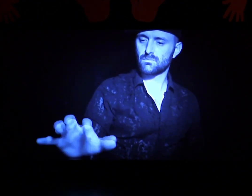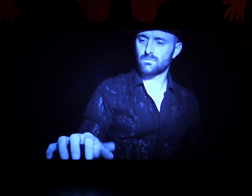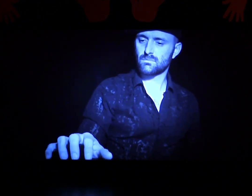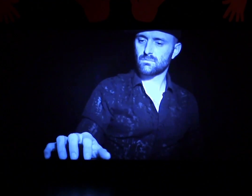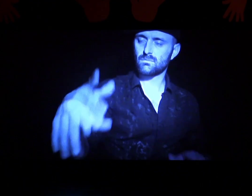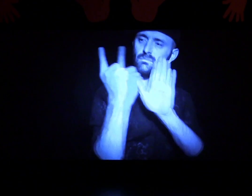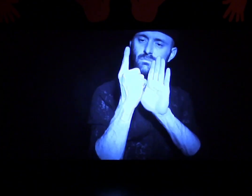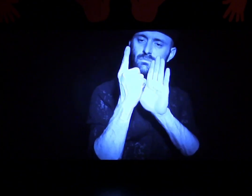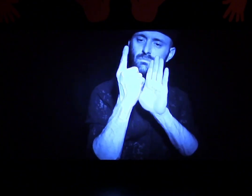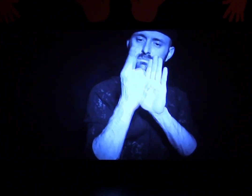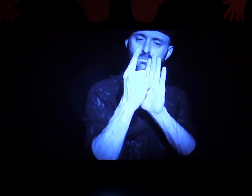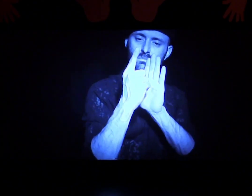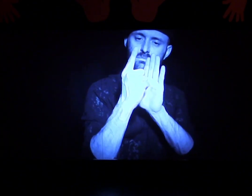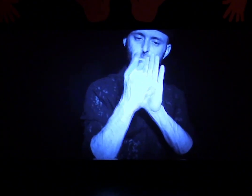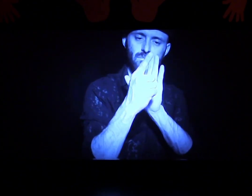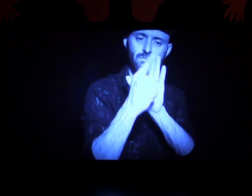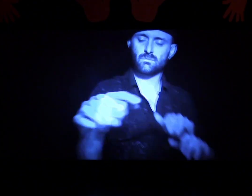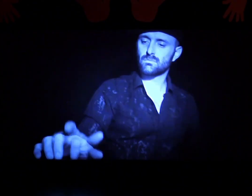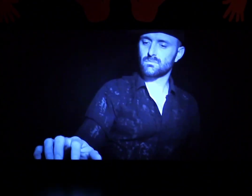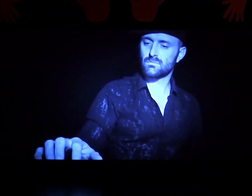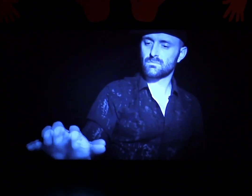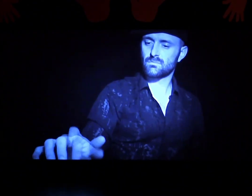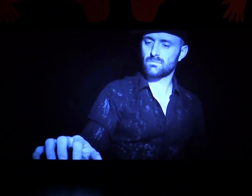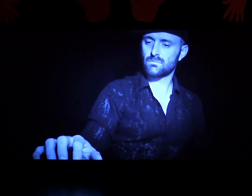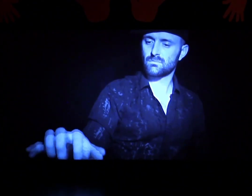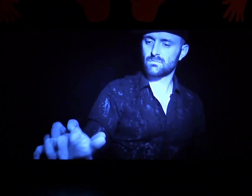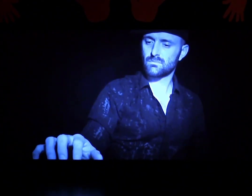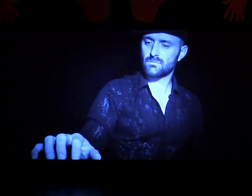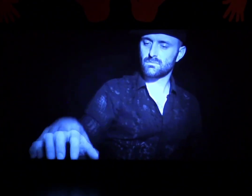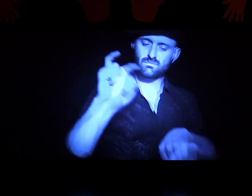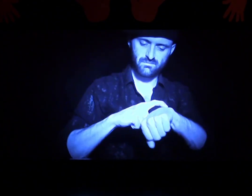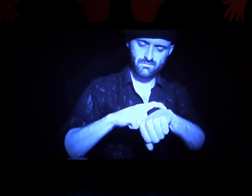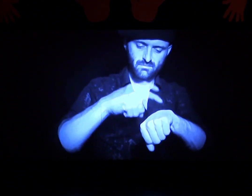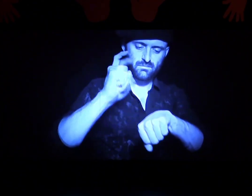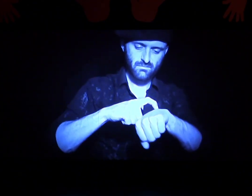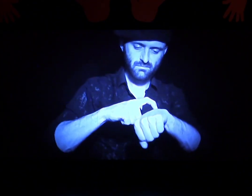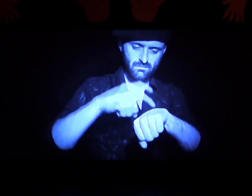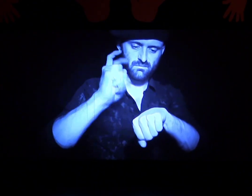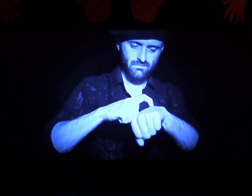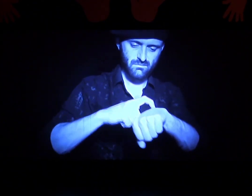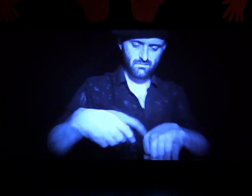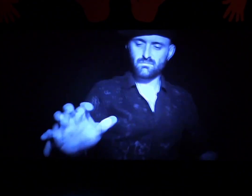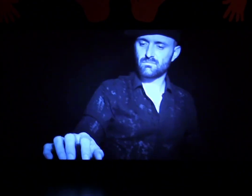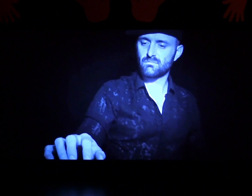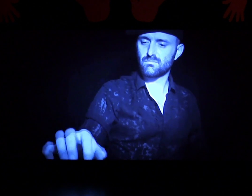tick, tock, minutes passing, tick, tock, tick, time passing, tick,